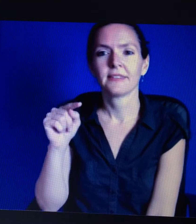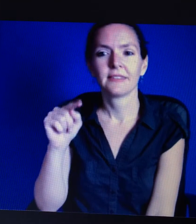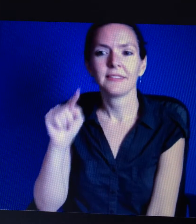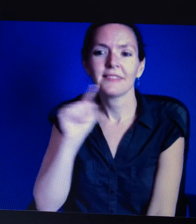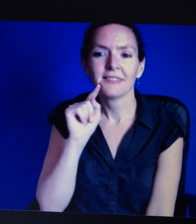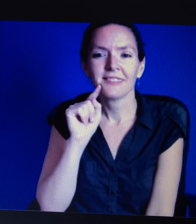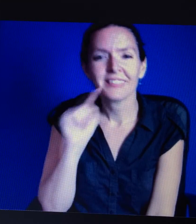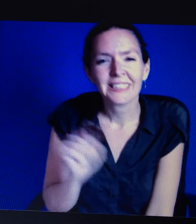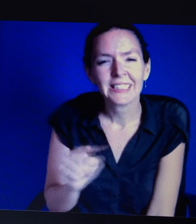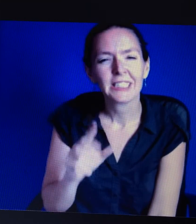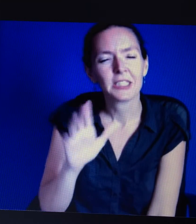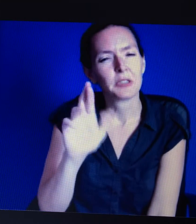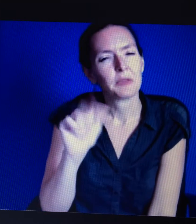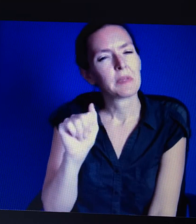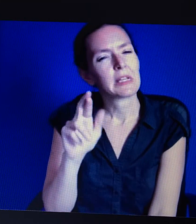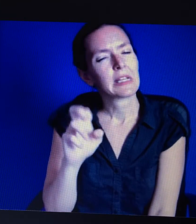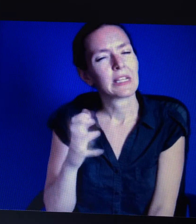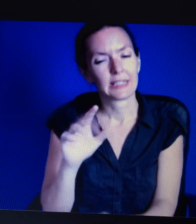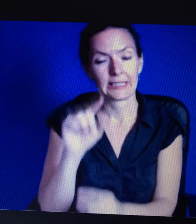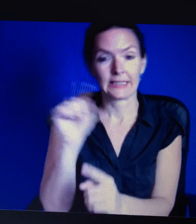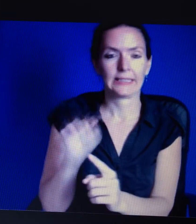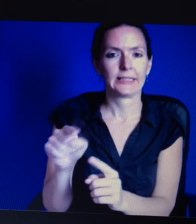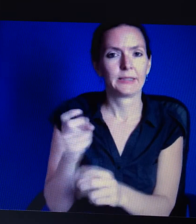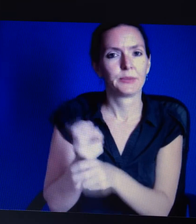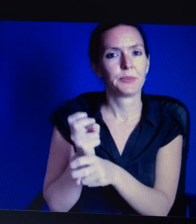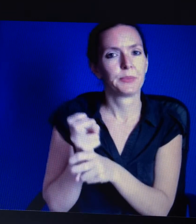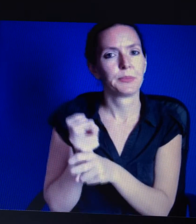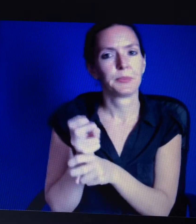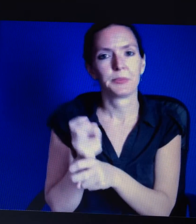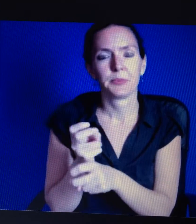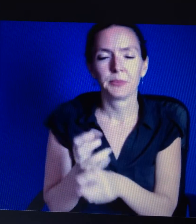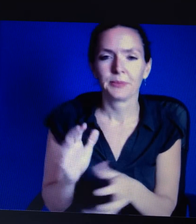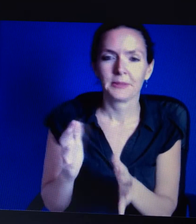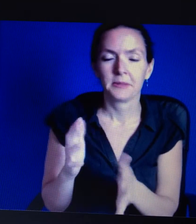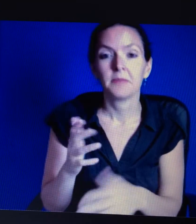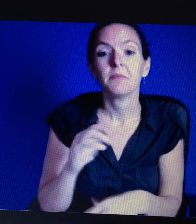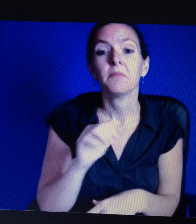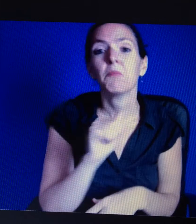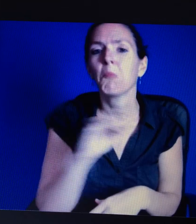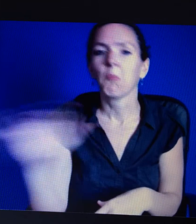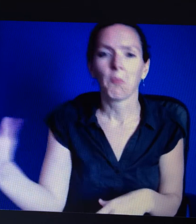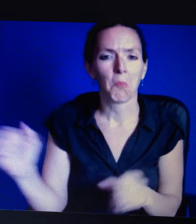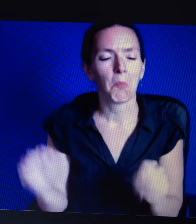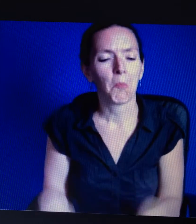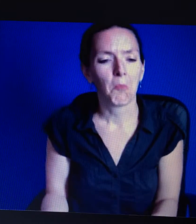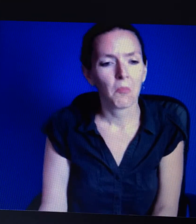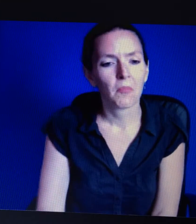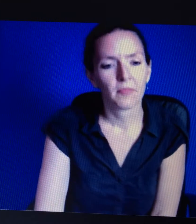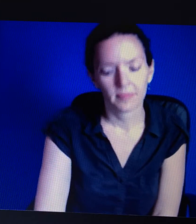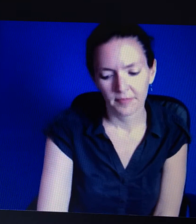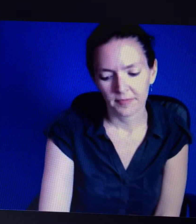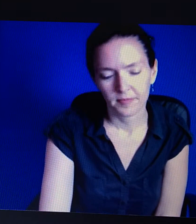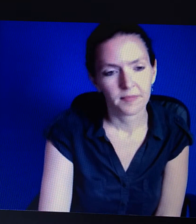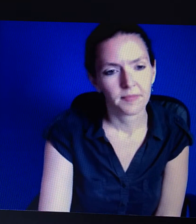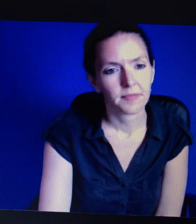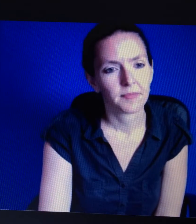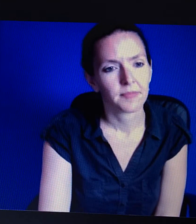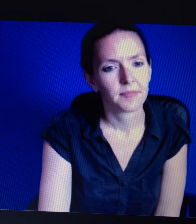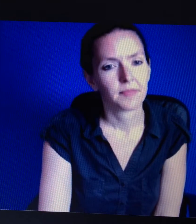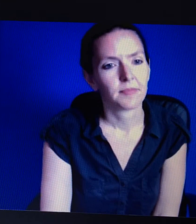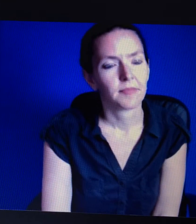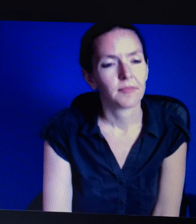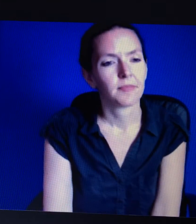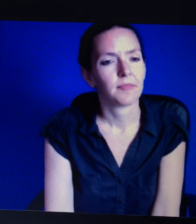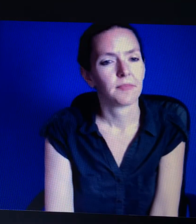Z is just not really accepted. It's very, very rare, and it's hard, so you just fingerspell